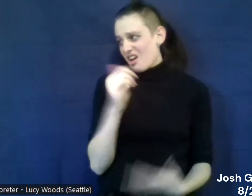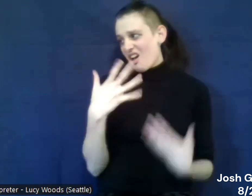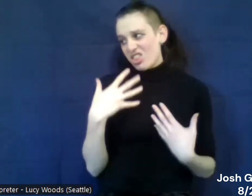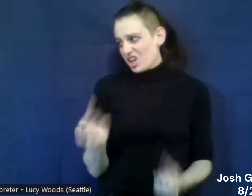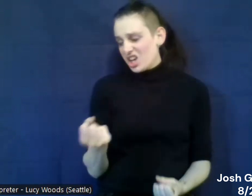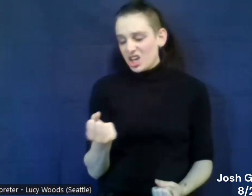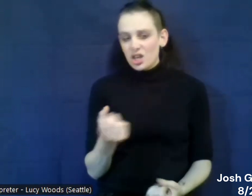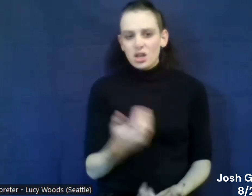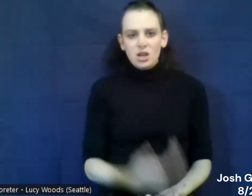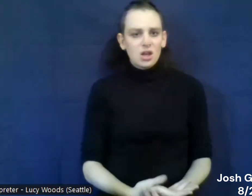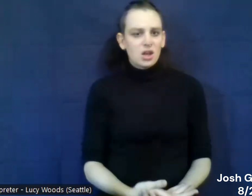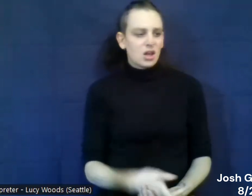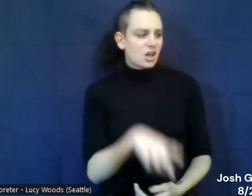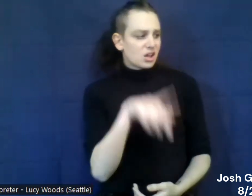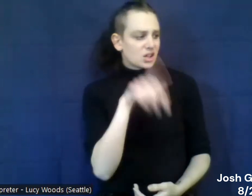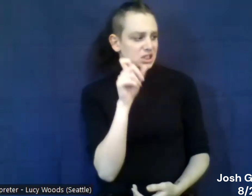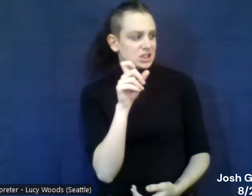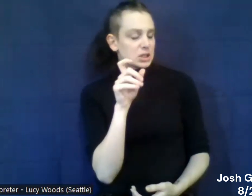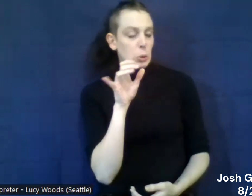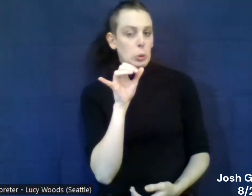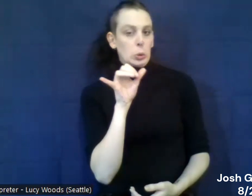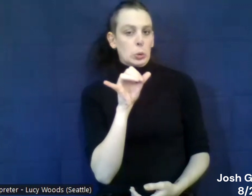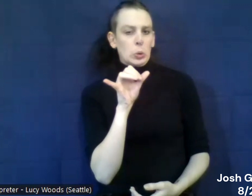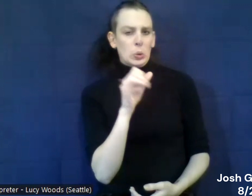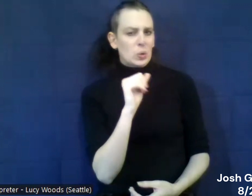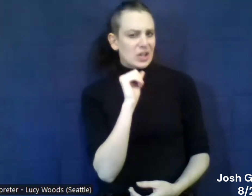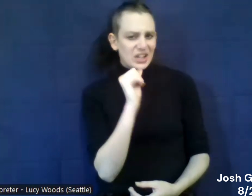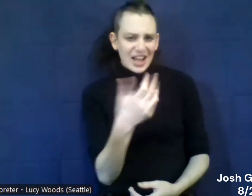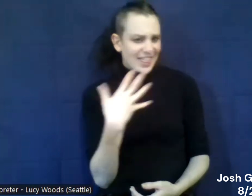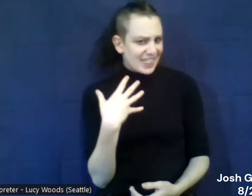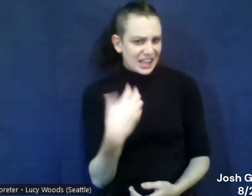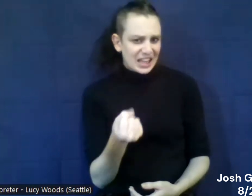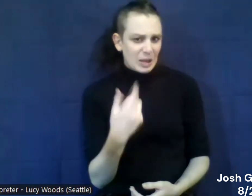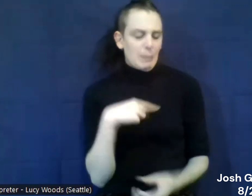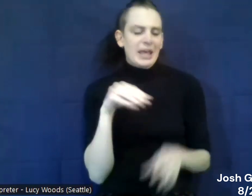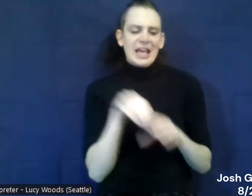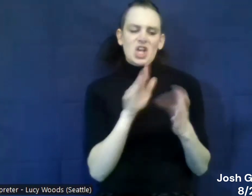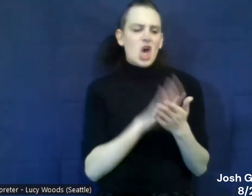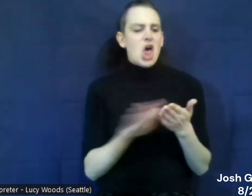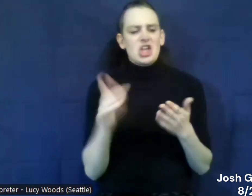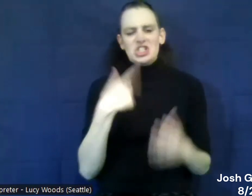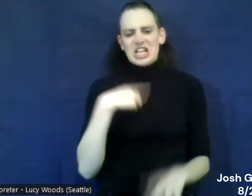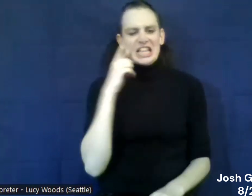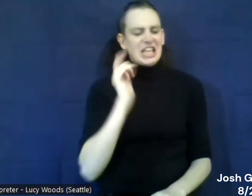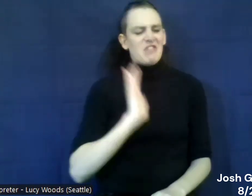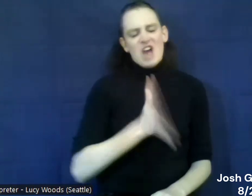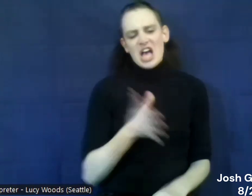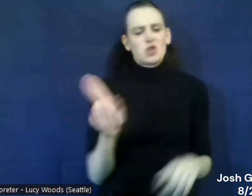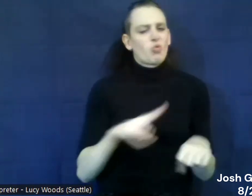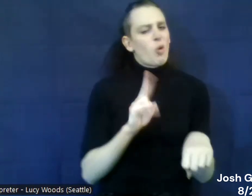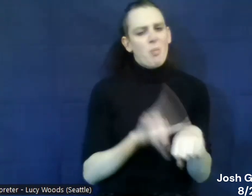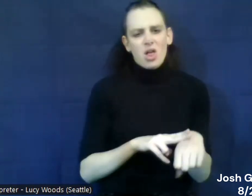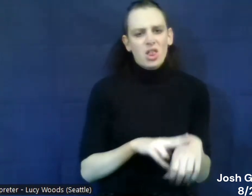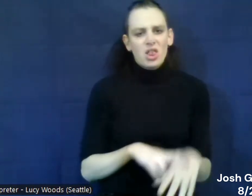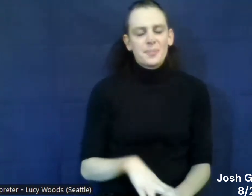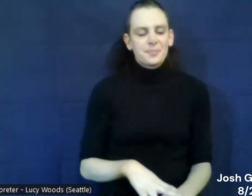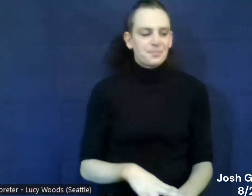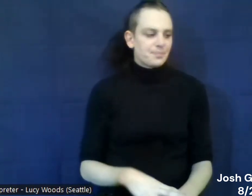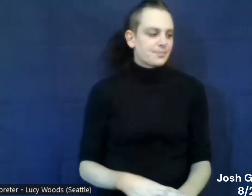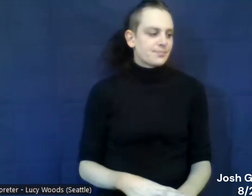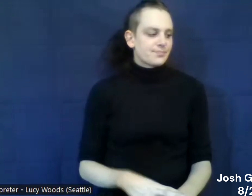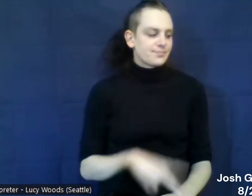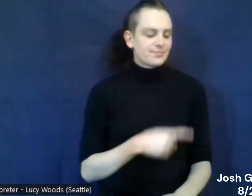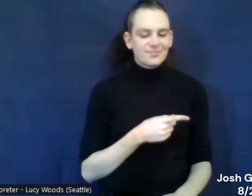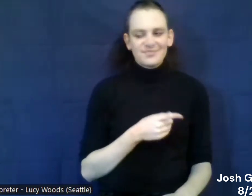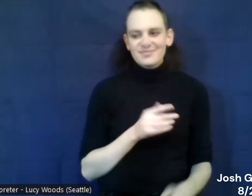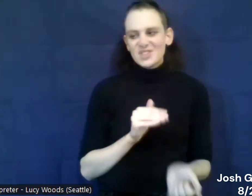And I was like, oh, it isn't? I'm in college. I think we're good. This is very normal, right? And he's like, do